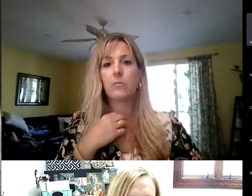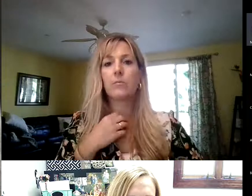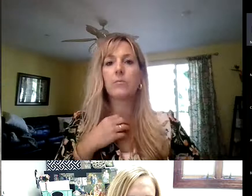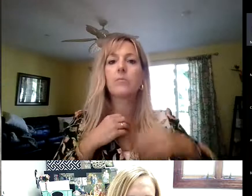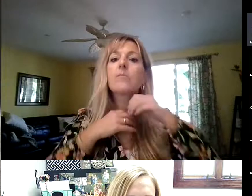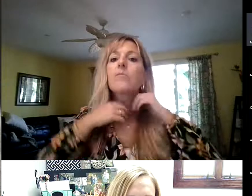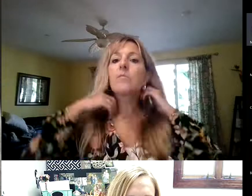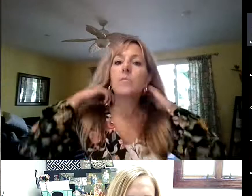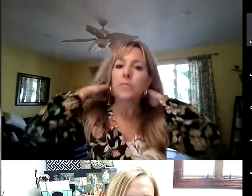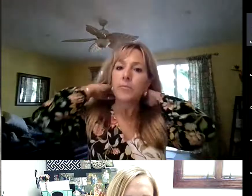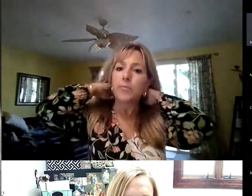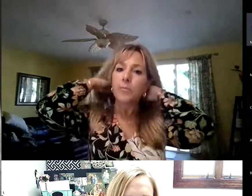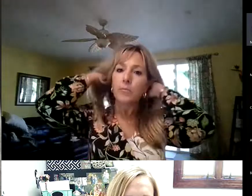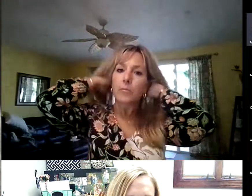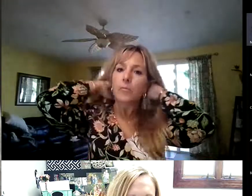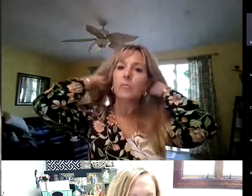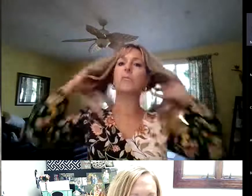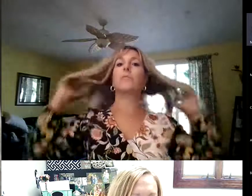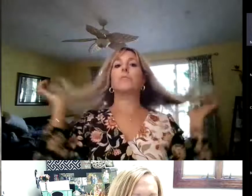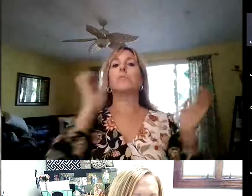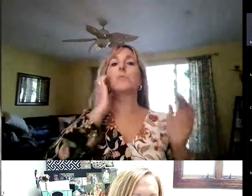outside real quick. But